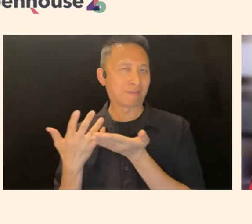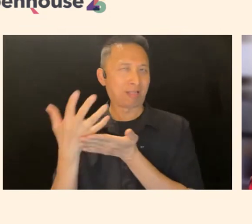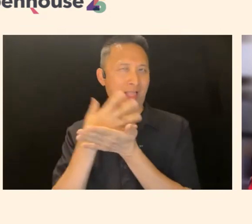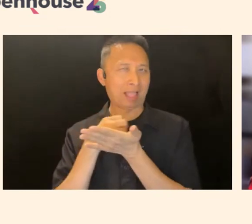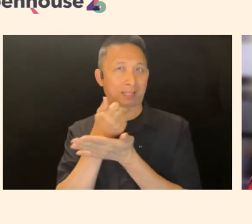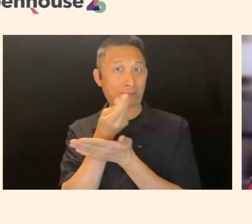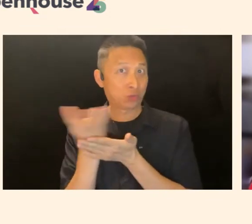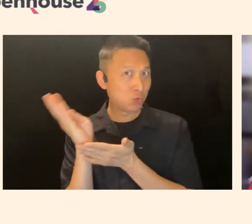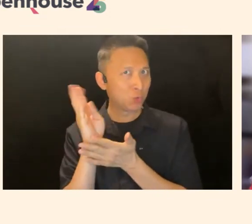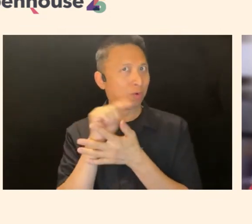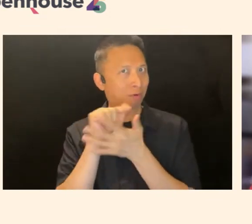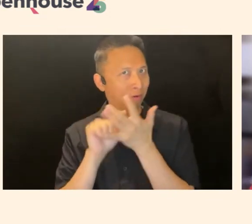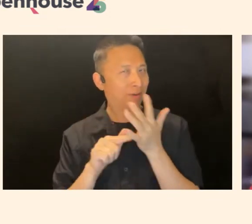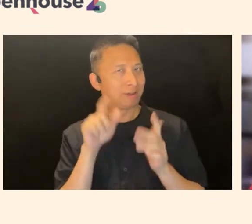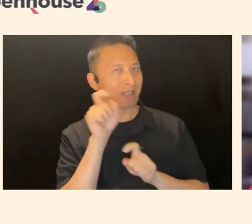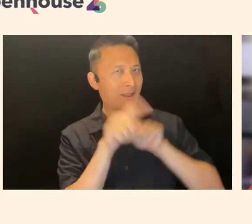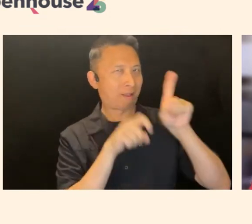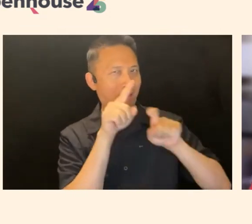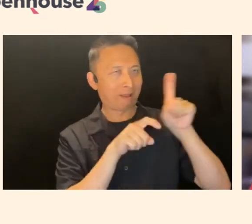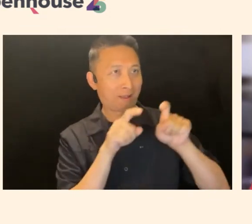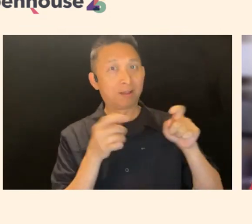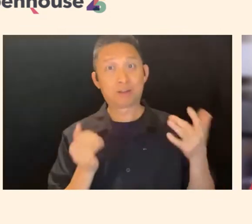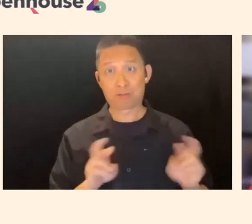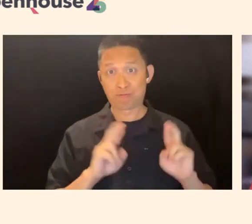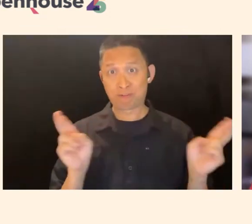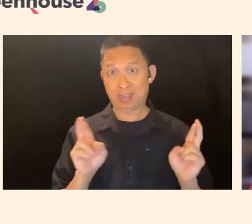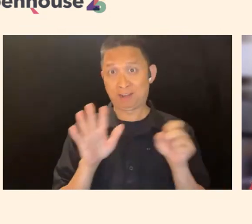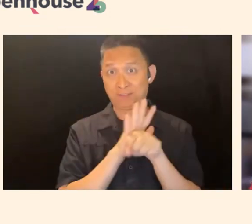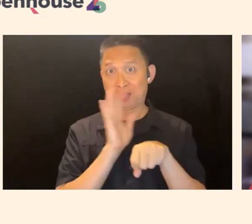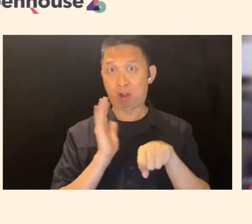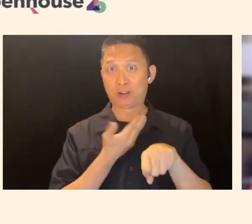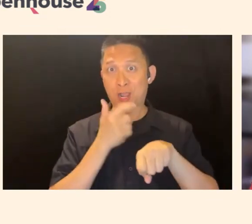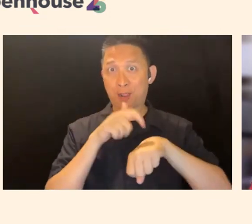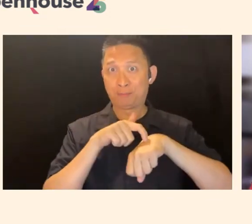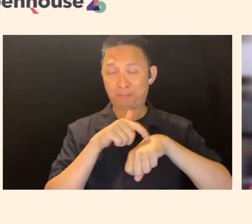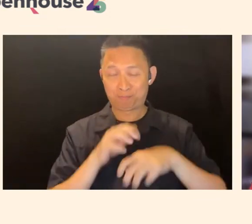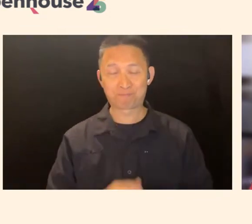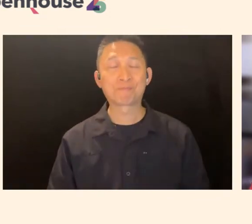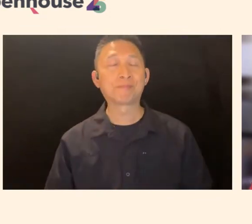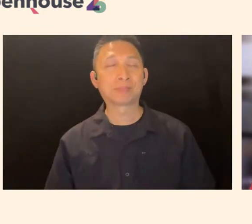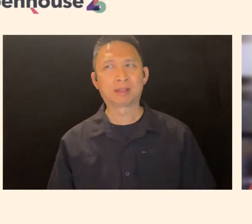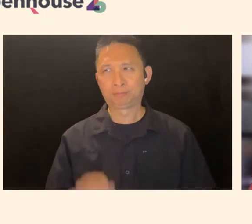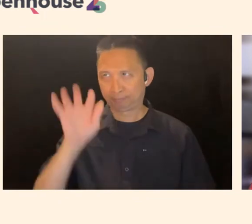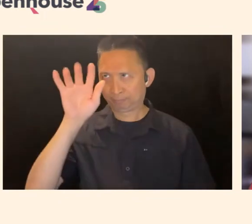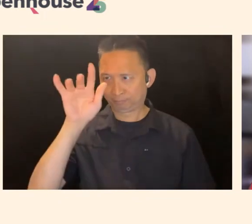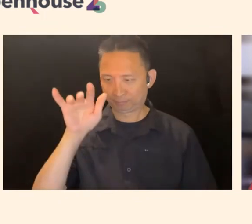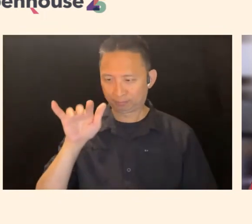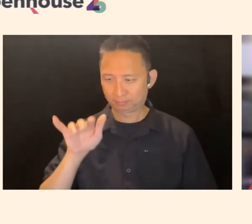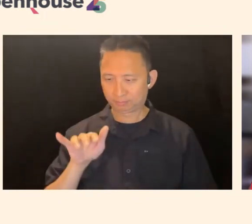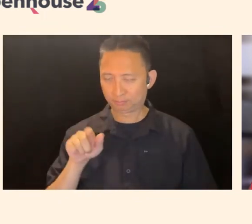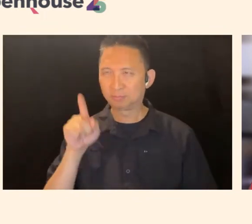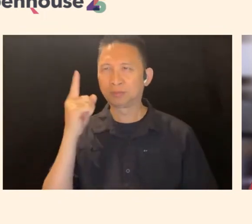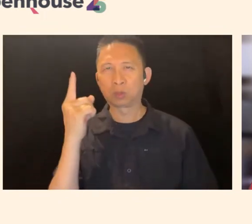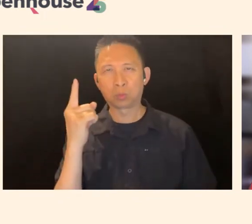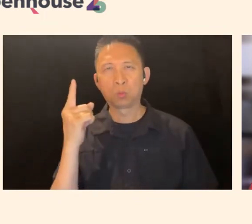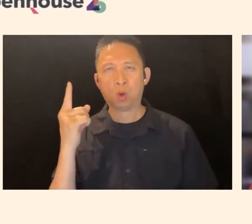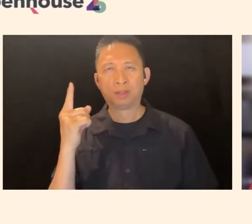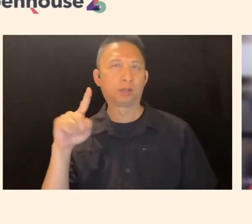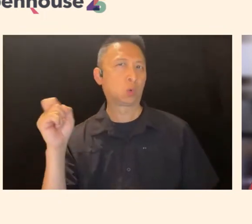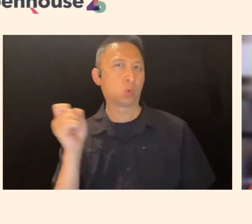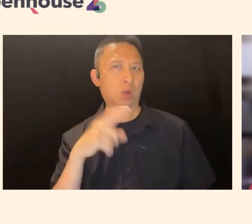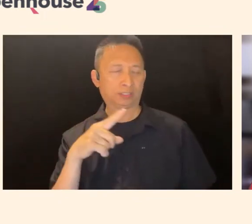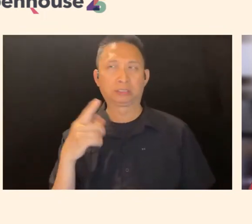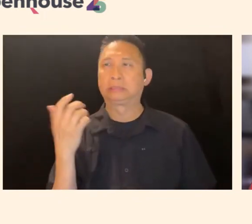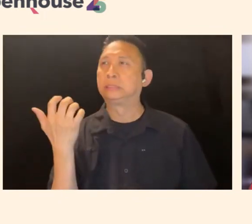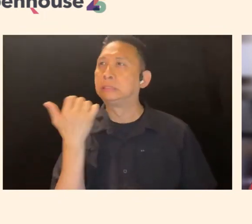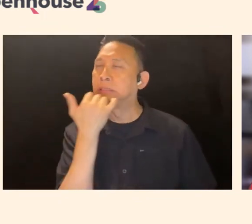easily be able to fill our time here. Okay. One person had asked, and I apologize if I can't